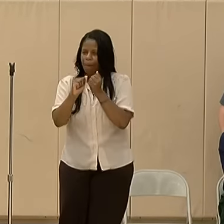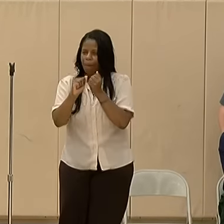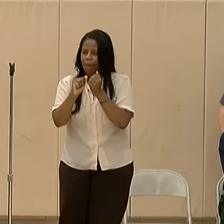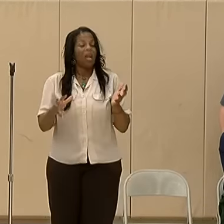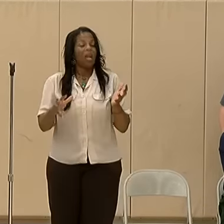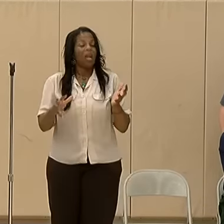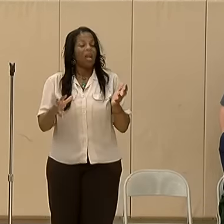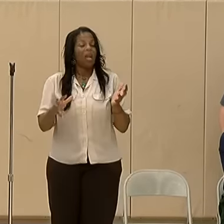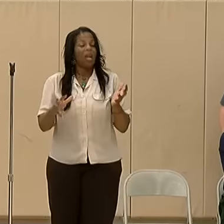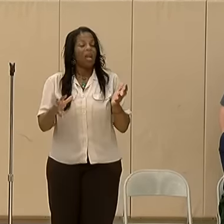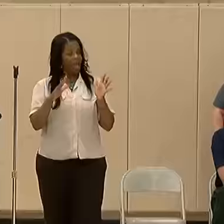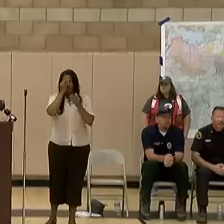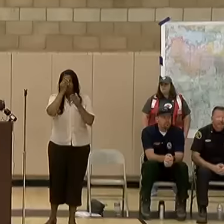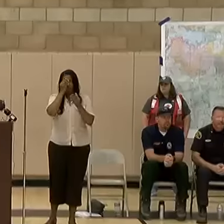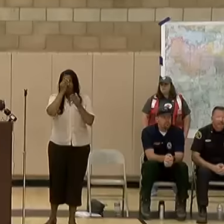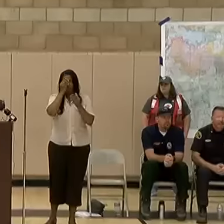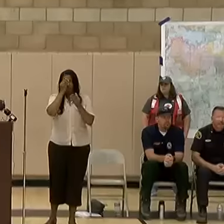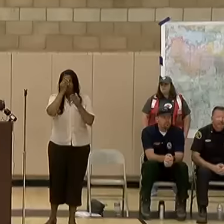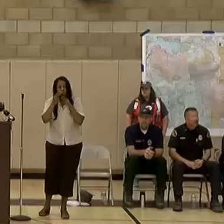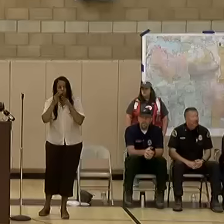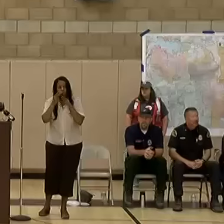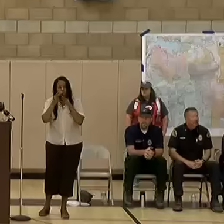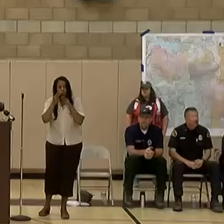teams. We're